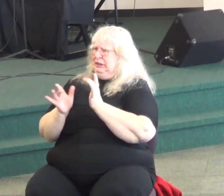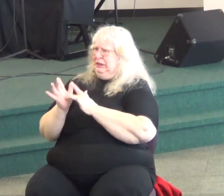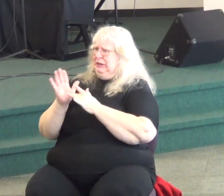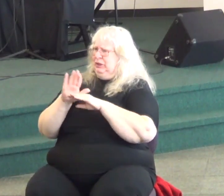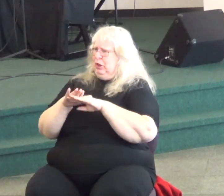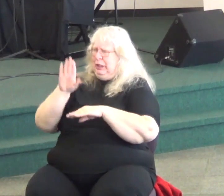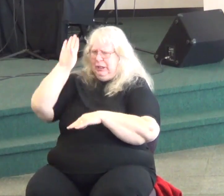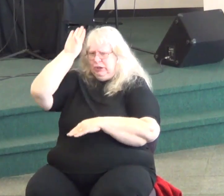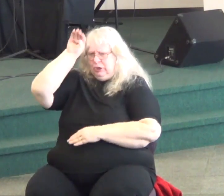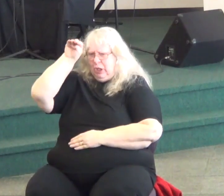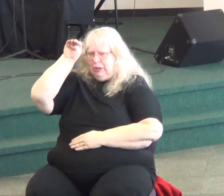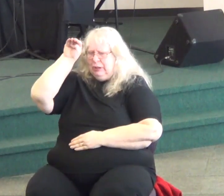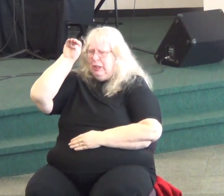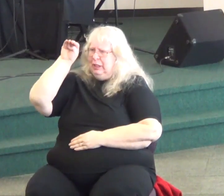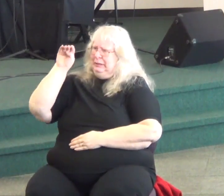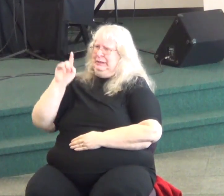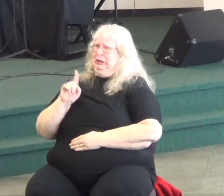Are you serious?